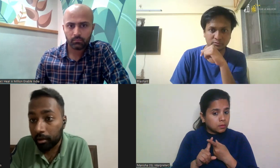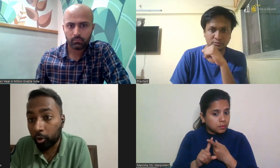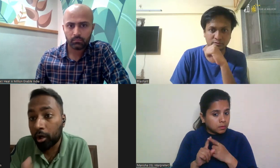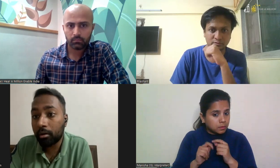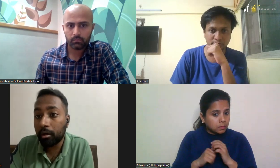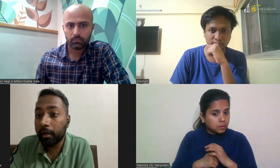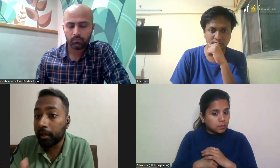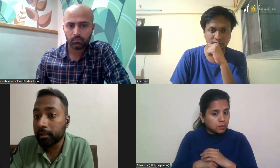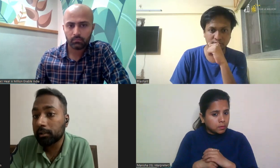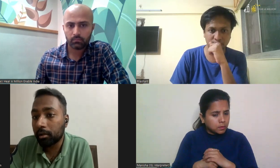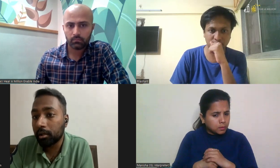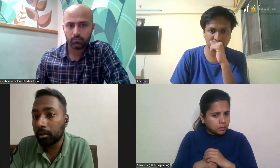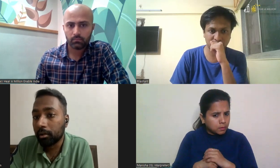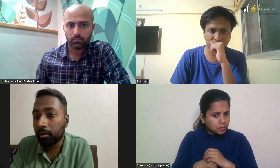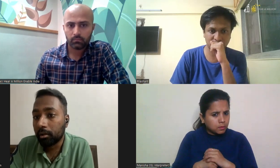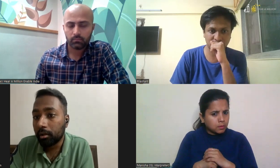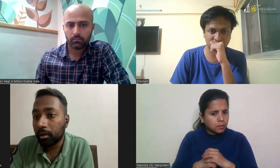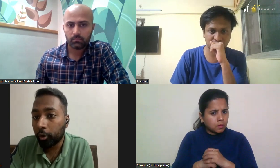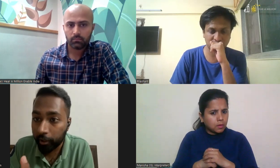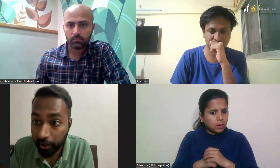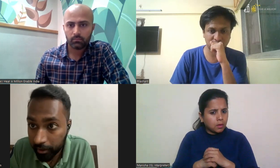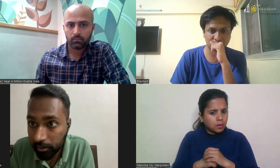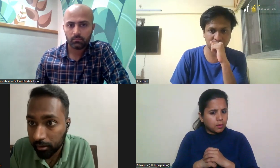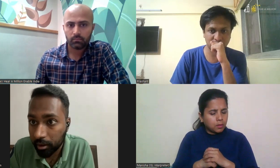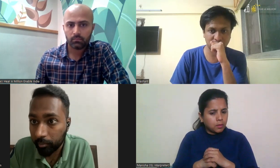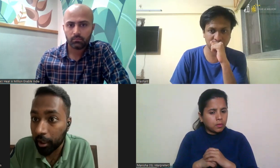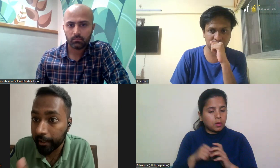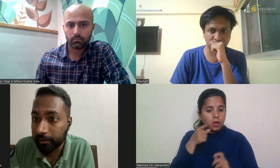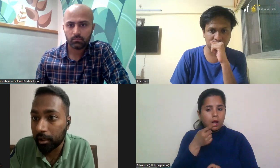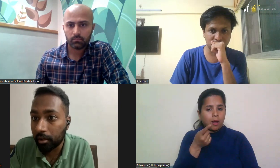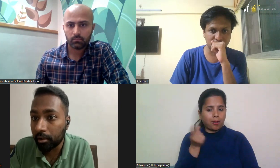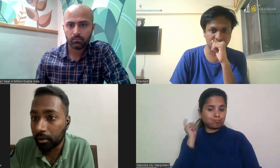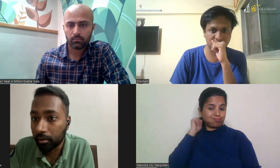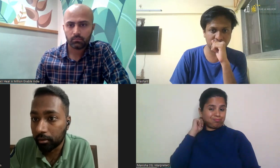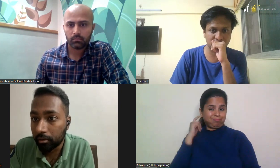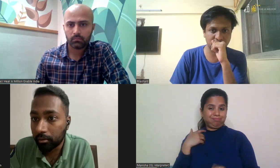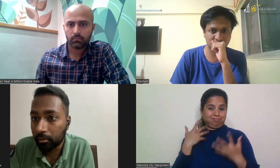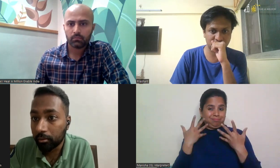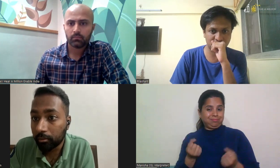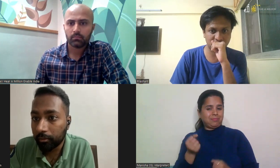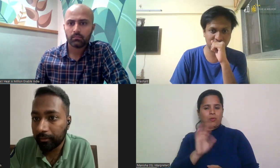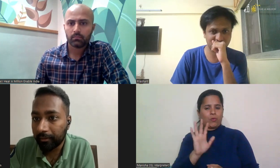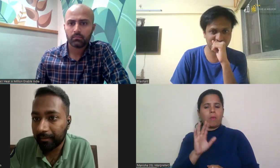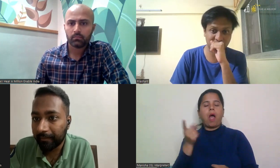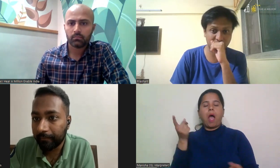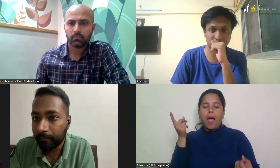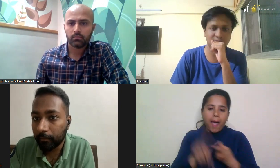makes not intentionally, not intentionally, but accidental